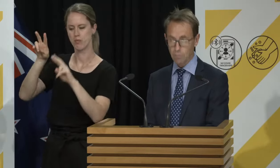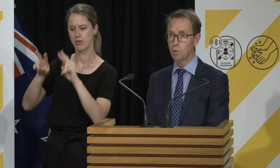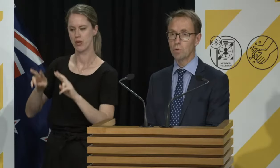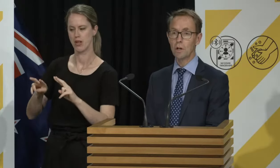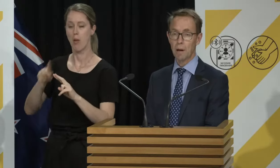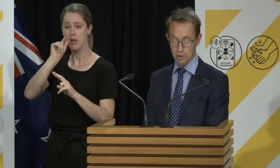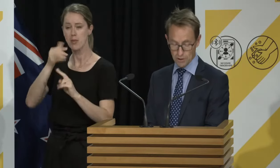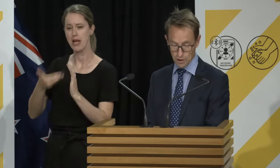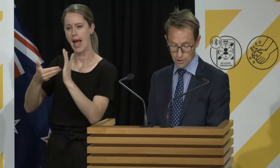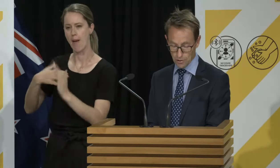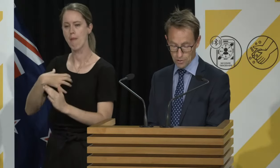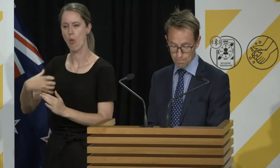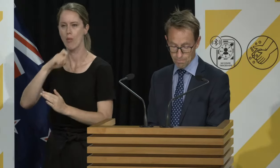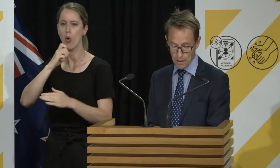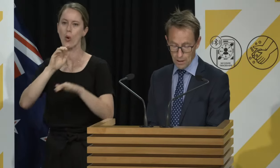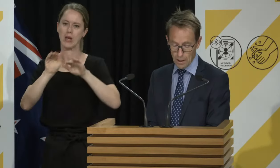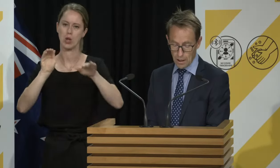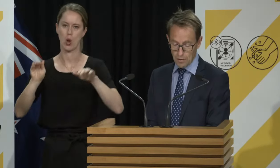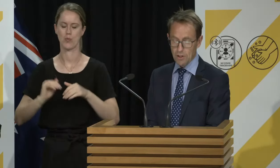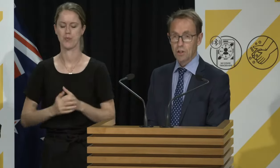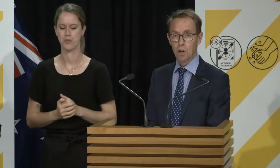inquiries, and we will publicise those.